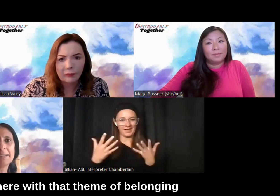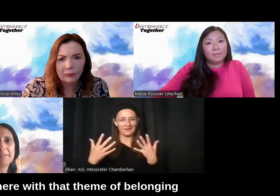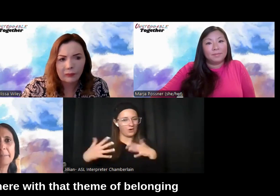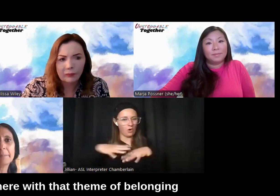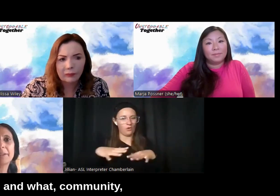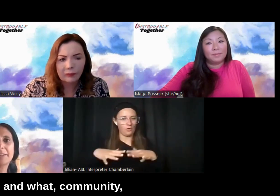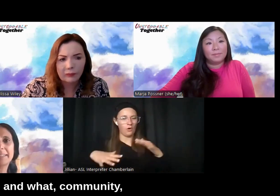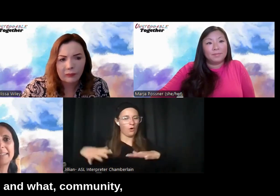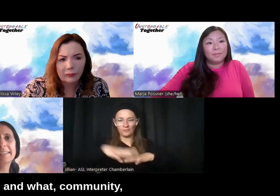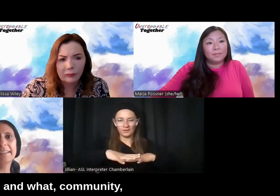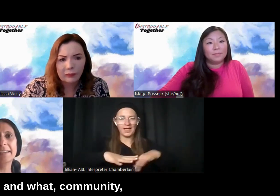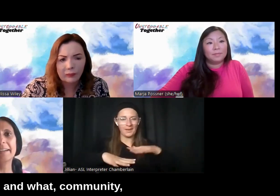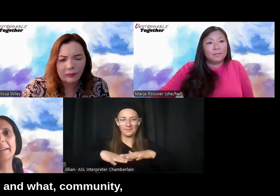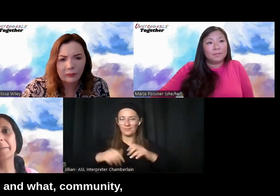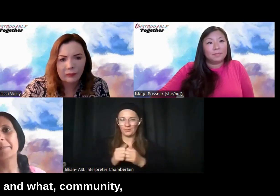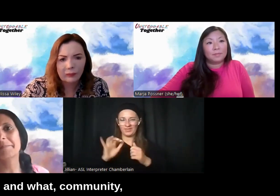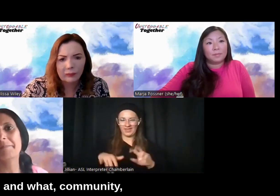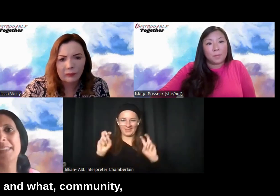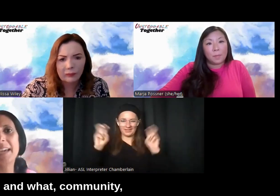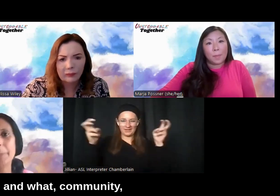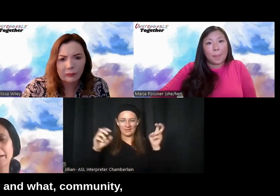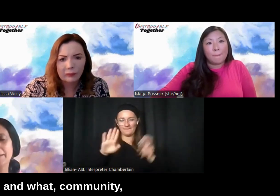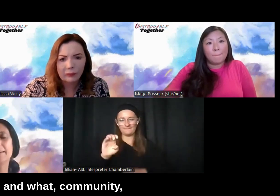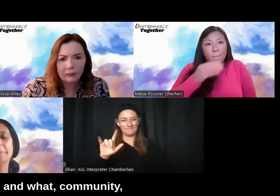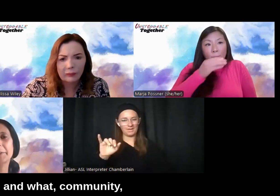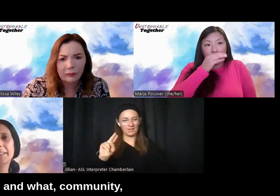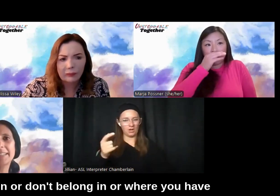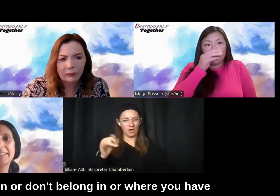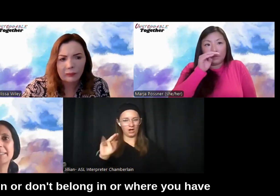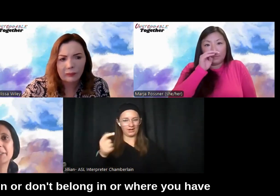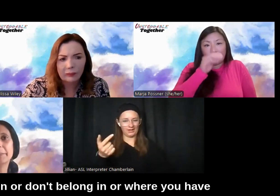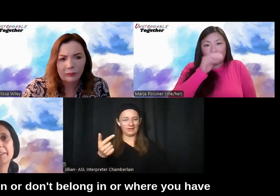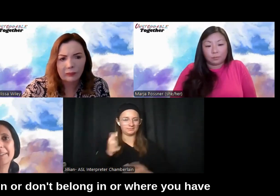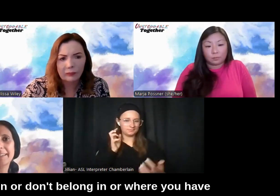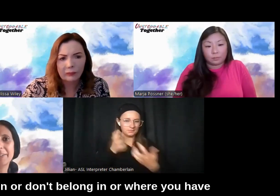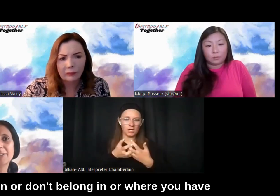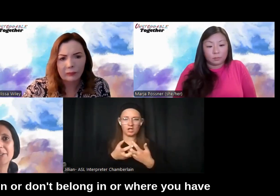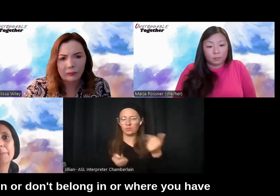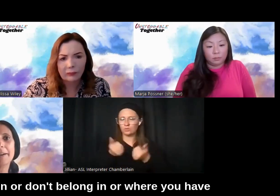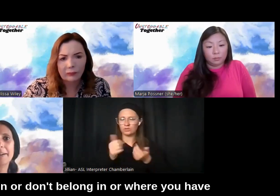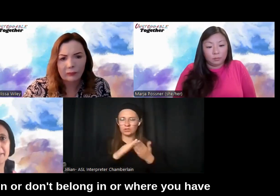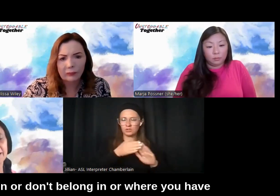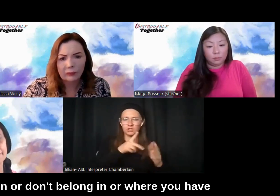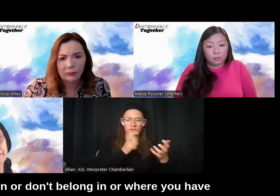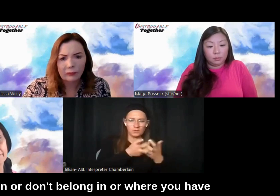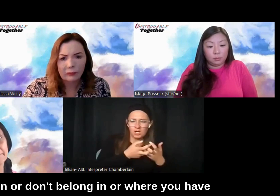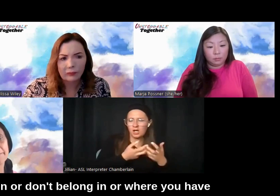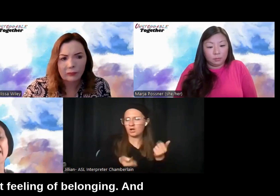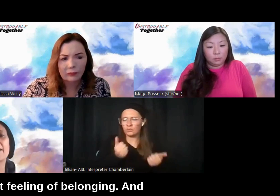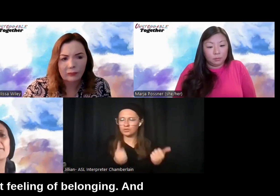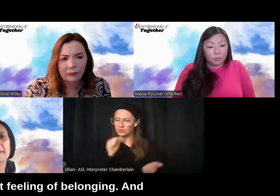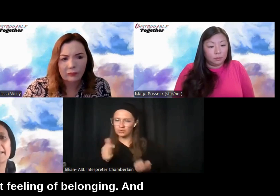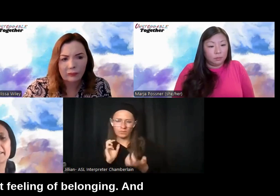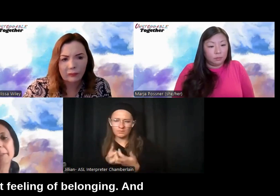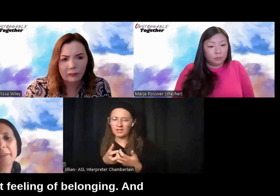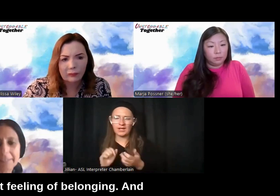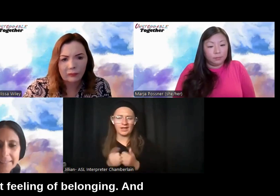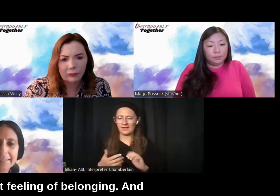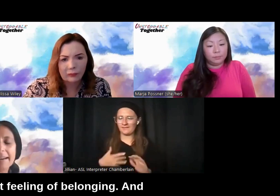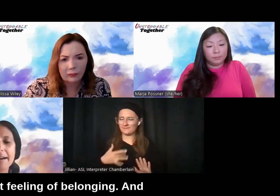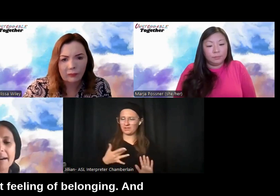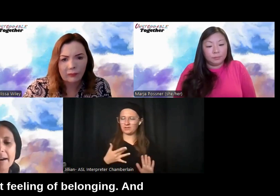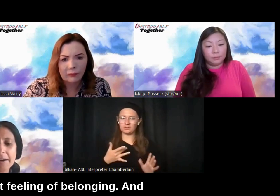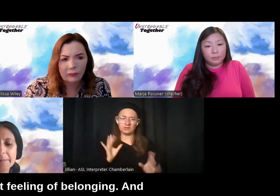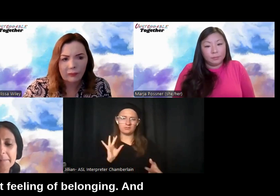theme of belonging, and what community do you belong in or don't belong in, or where you have that feeling of